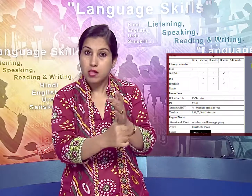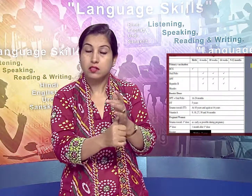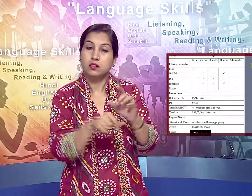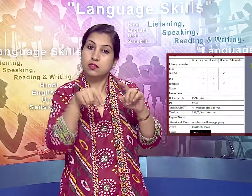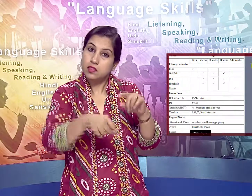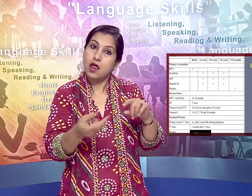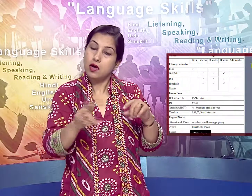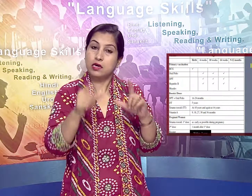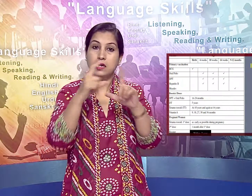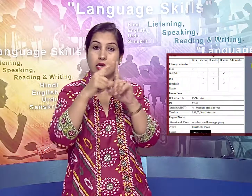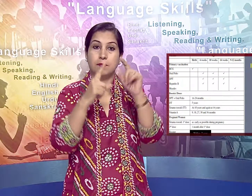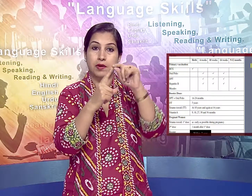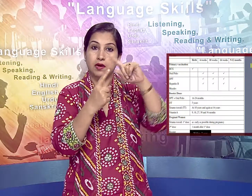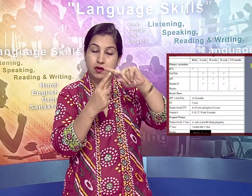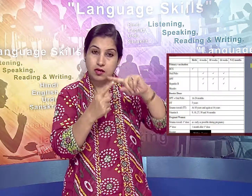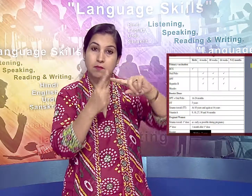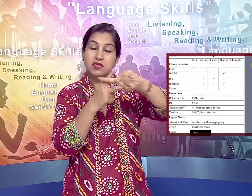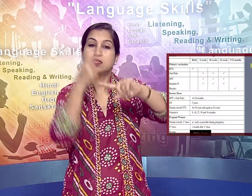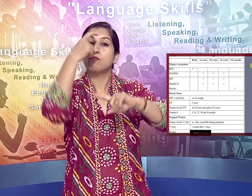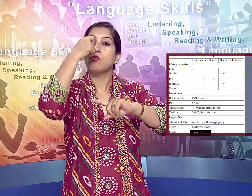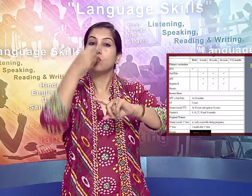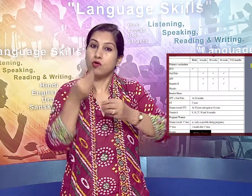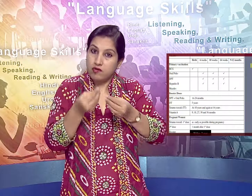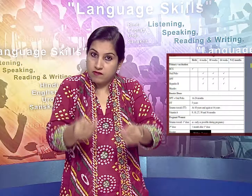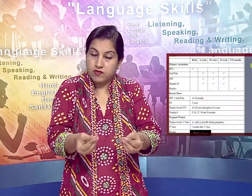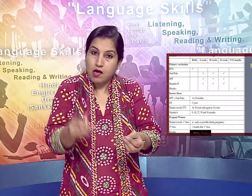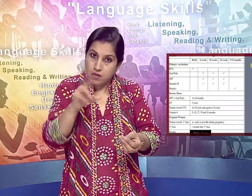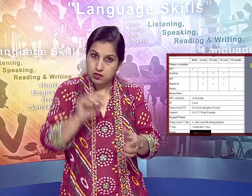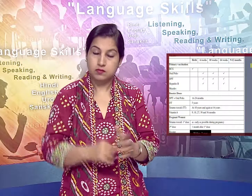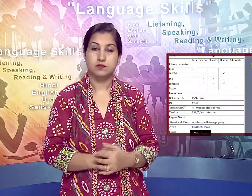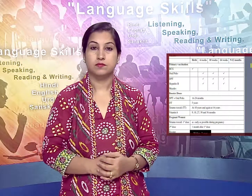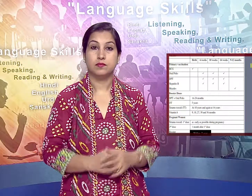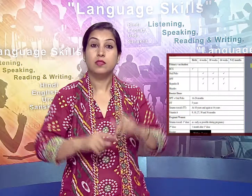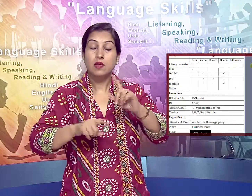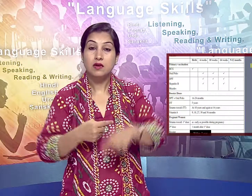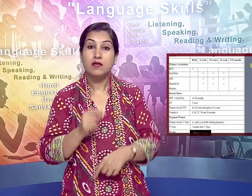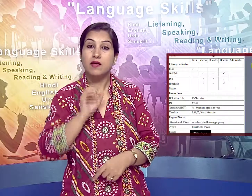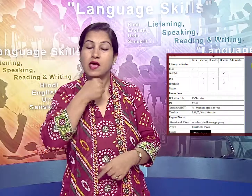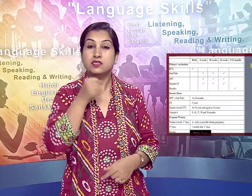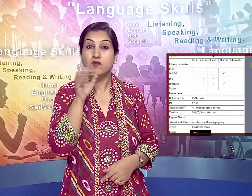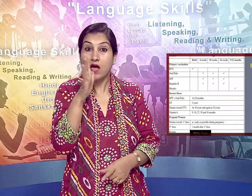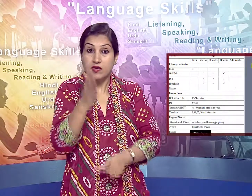DPT and oral polio are given. When the child is 5